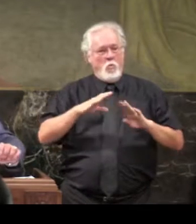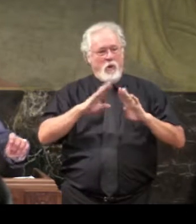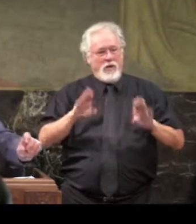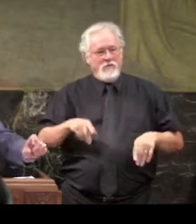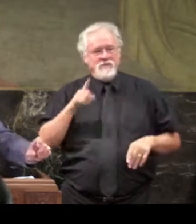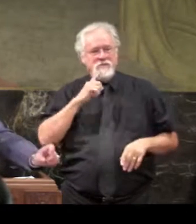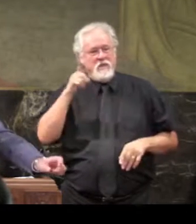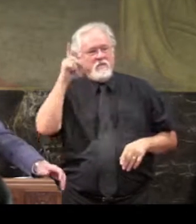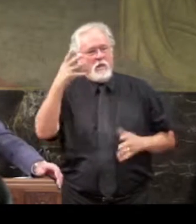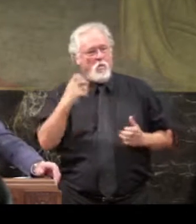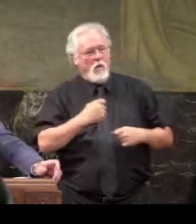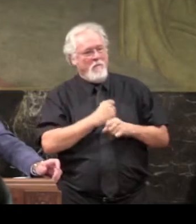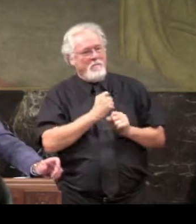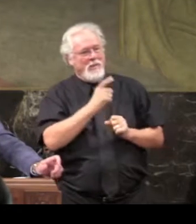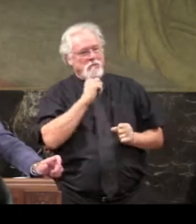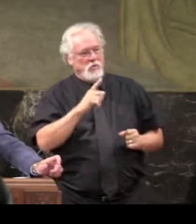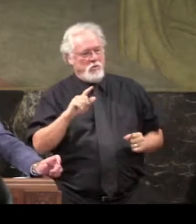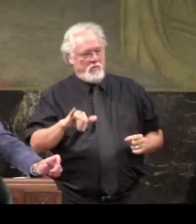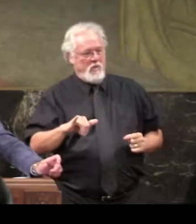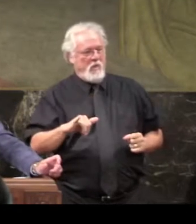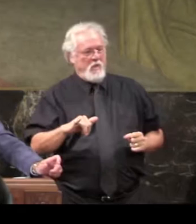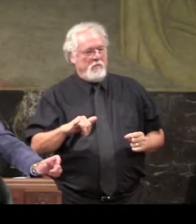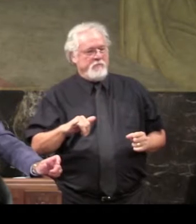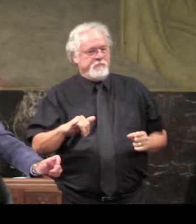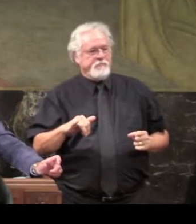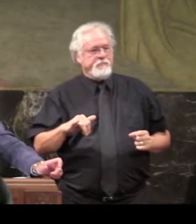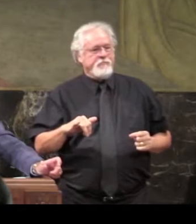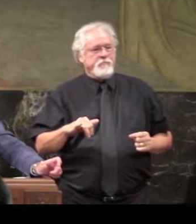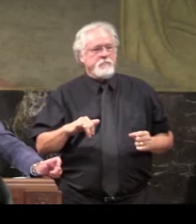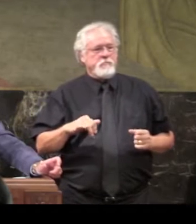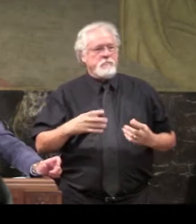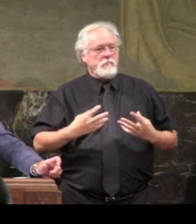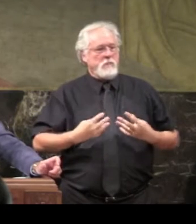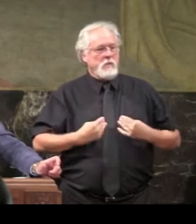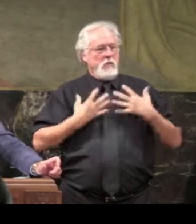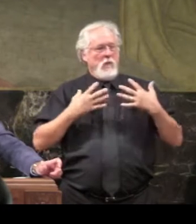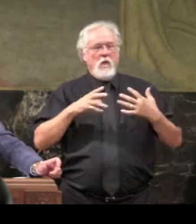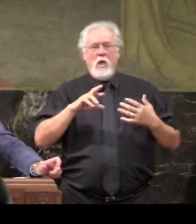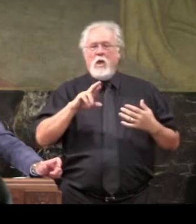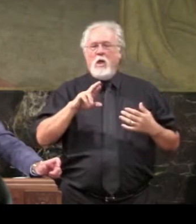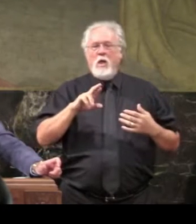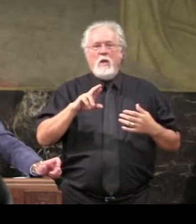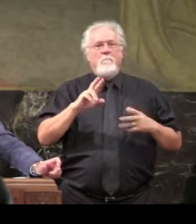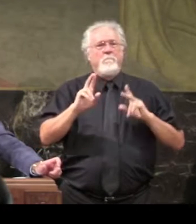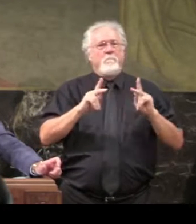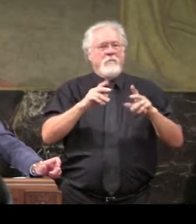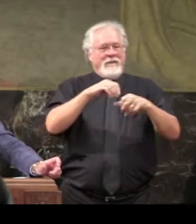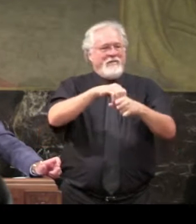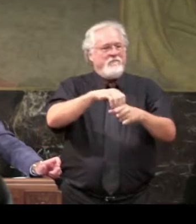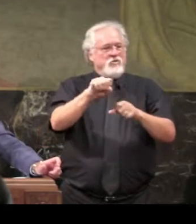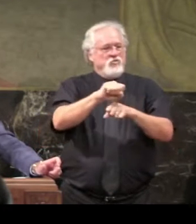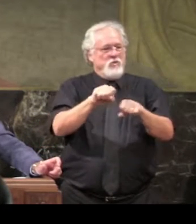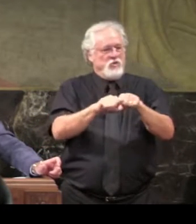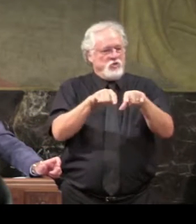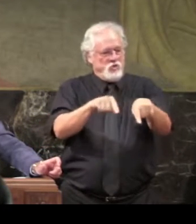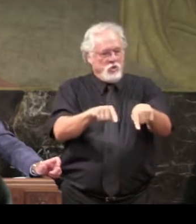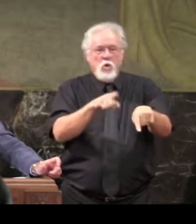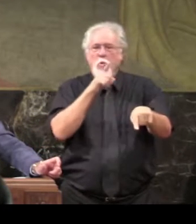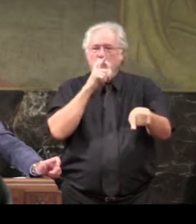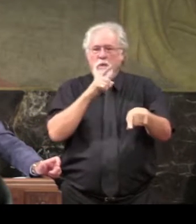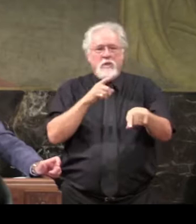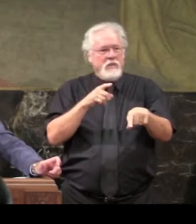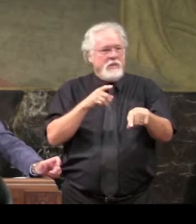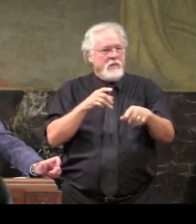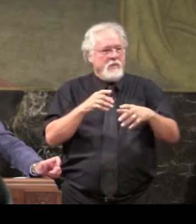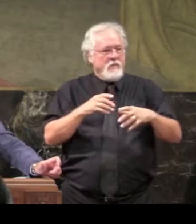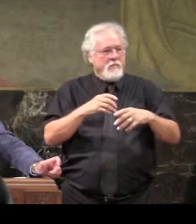that they want to make sure that the resilience piece, as it relates to public infrastructure, really gets plussed up.